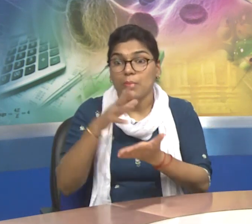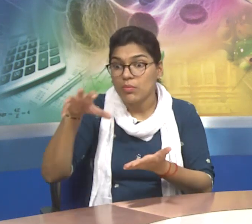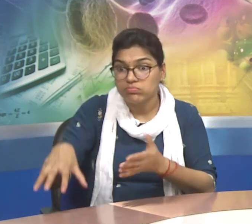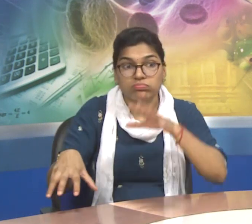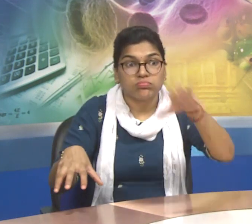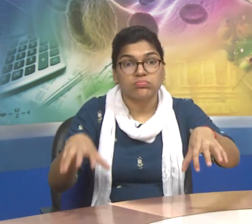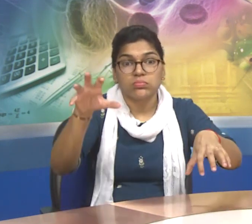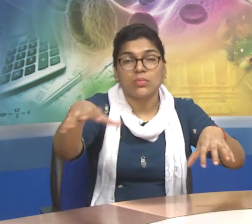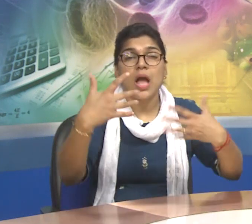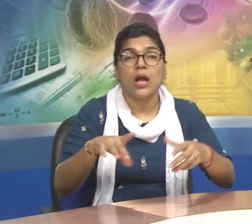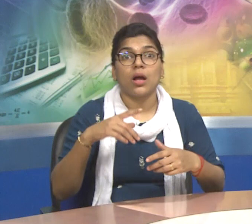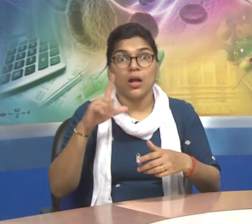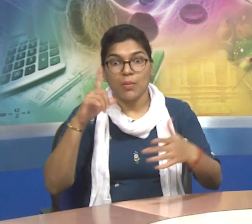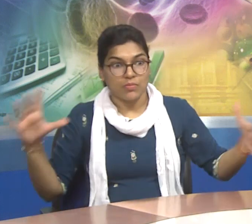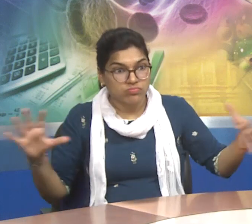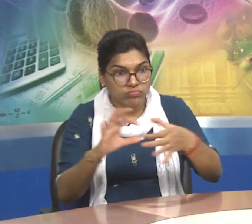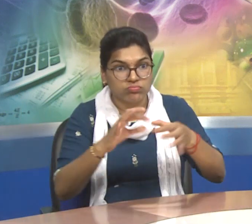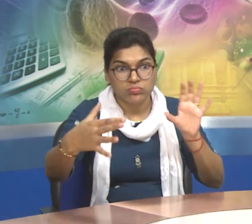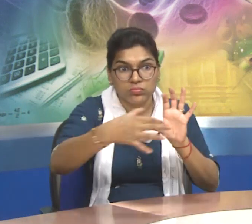resources by two or more libraries.